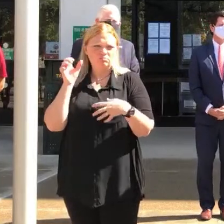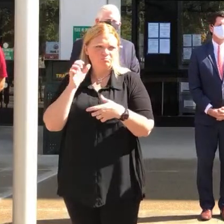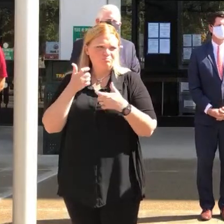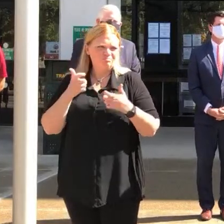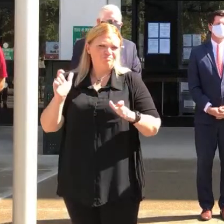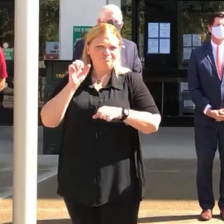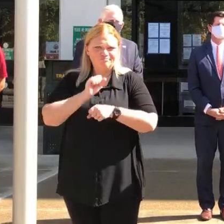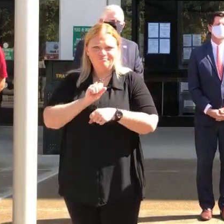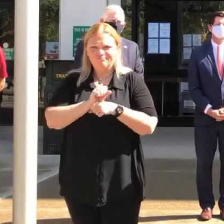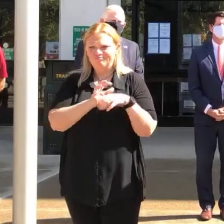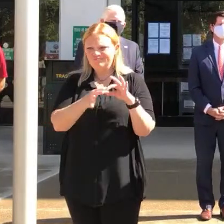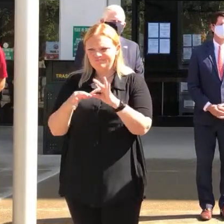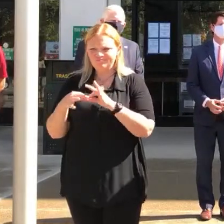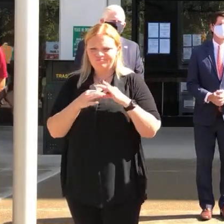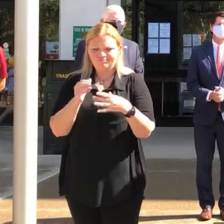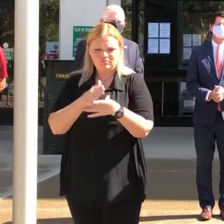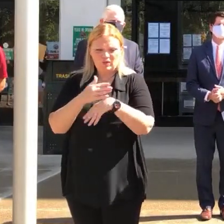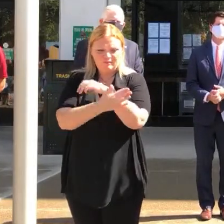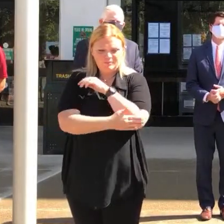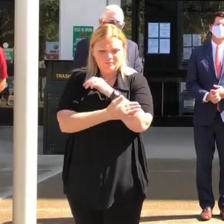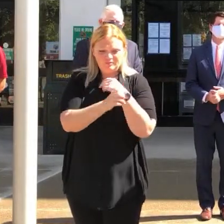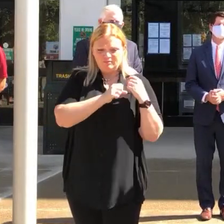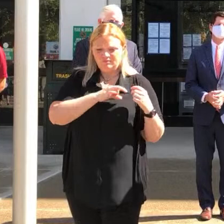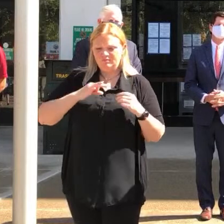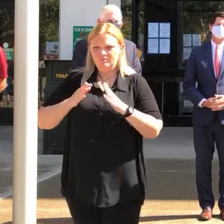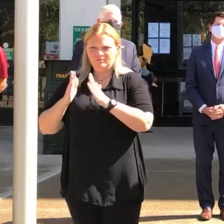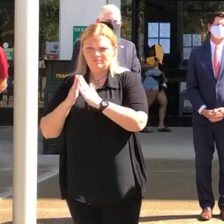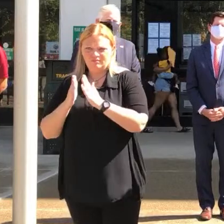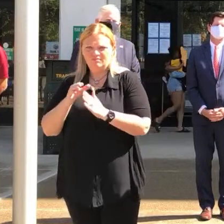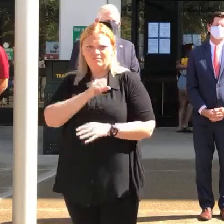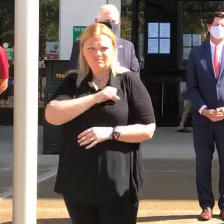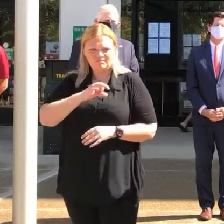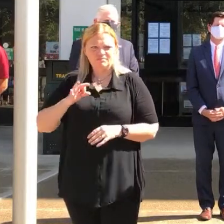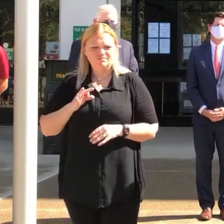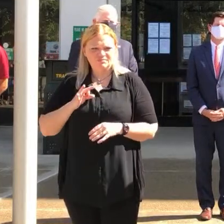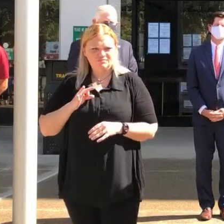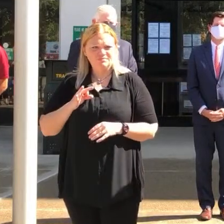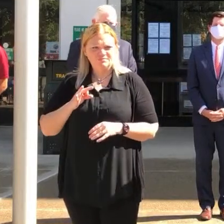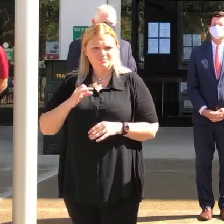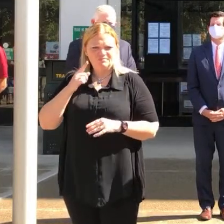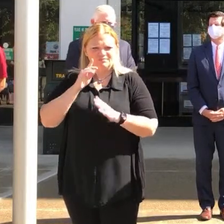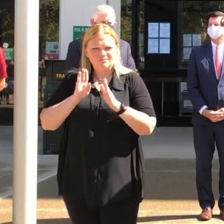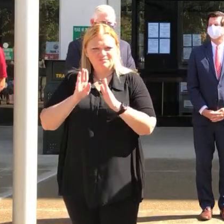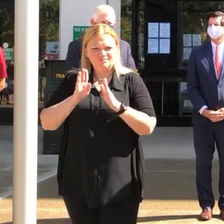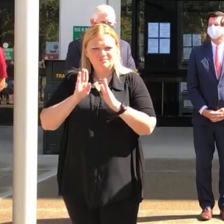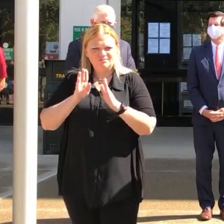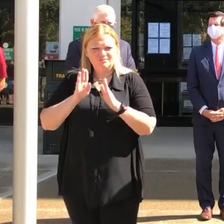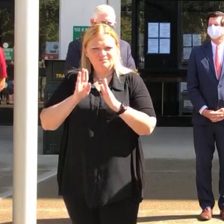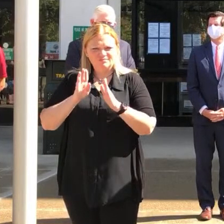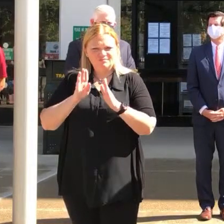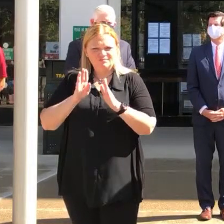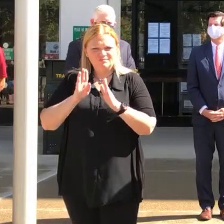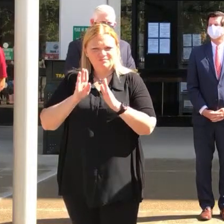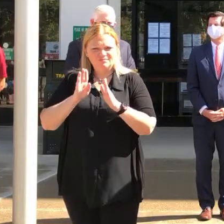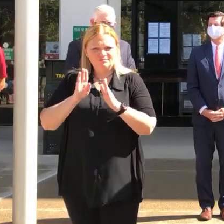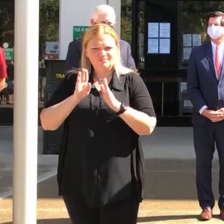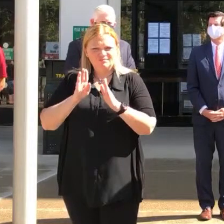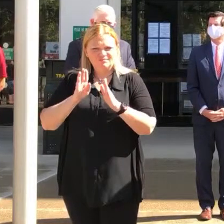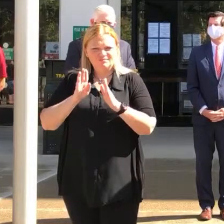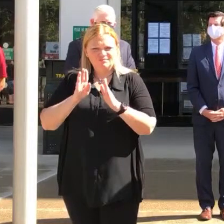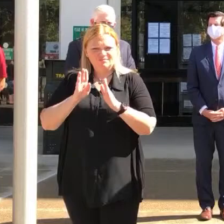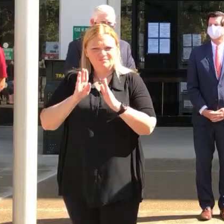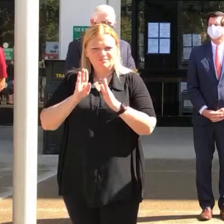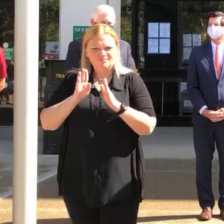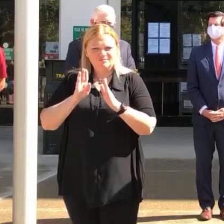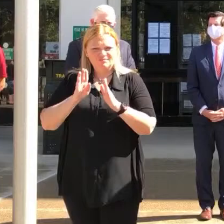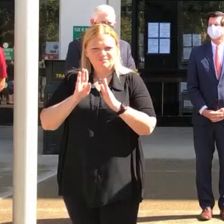relationship between county staff and city staff on developing this initiative